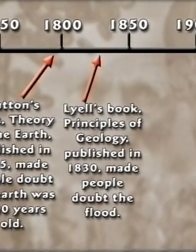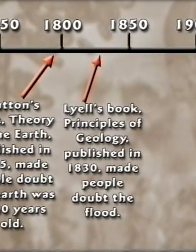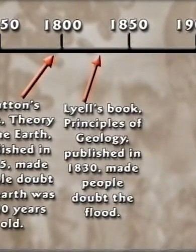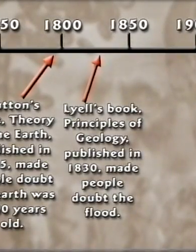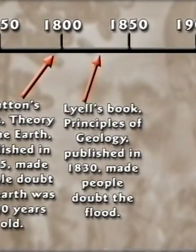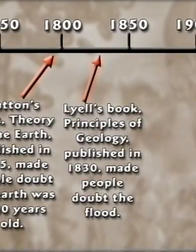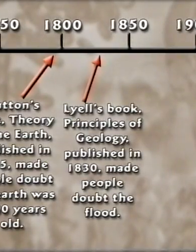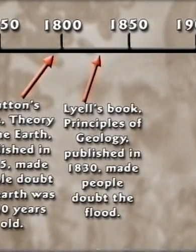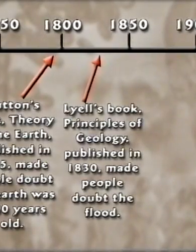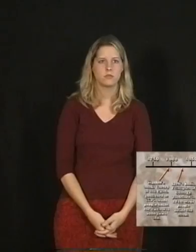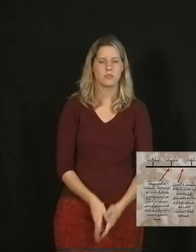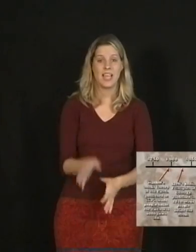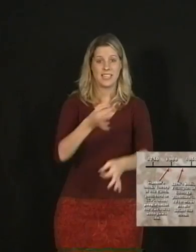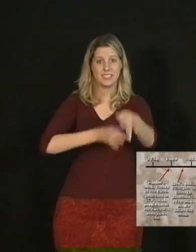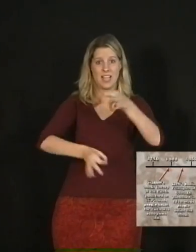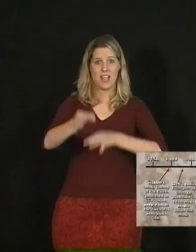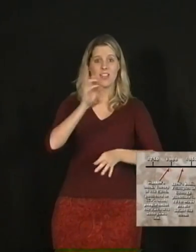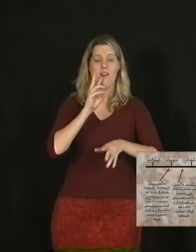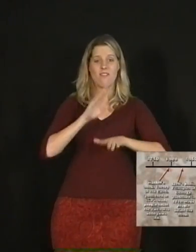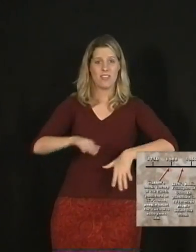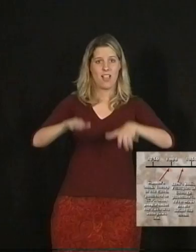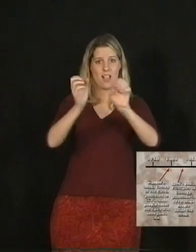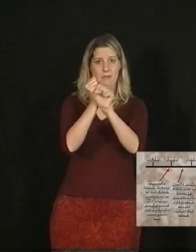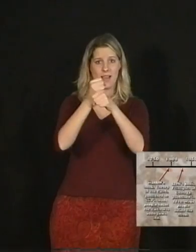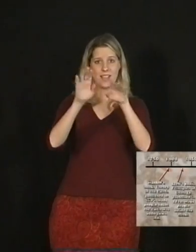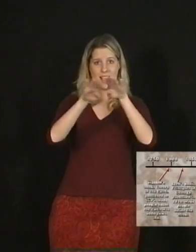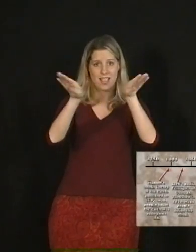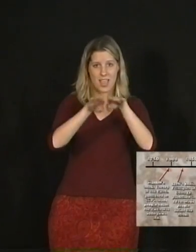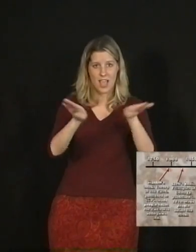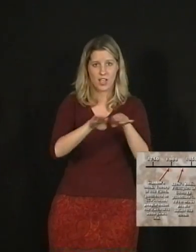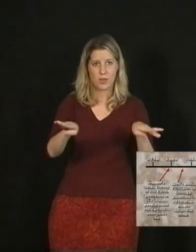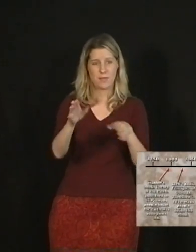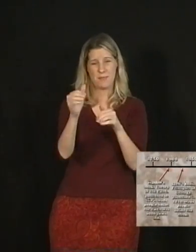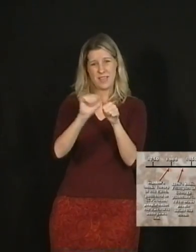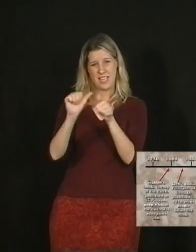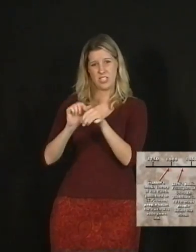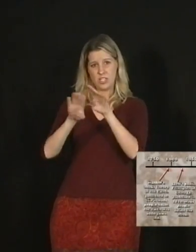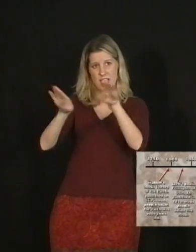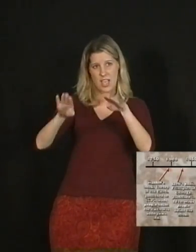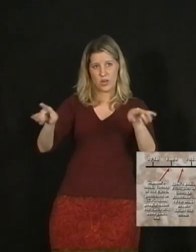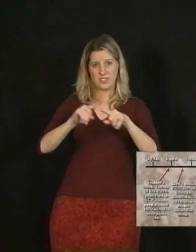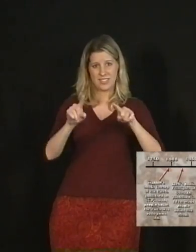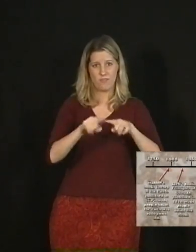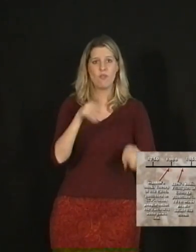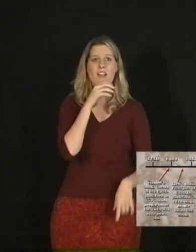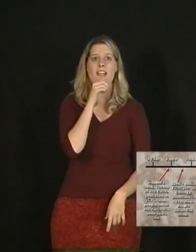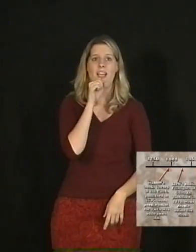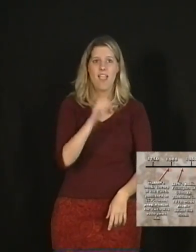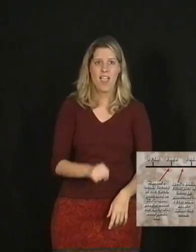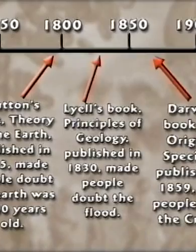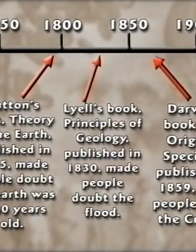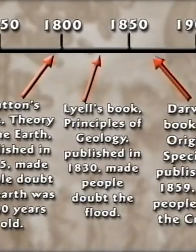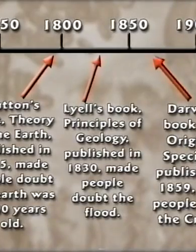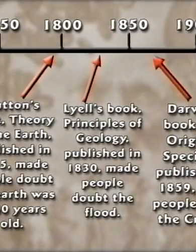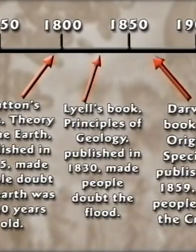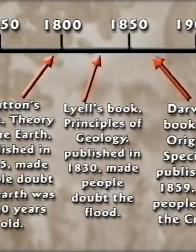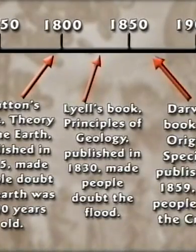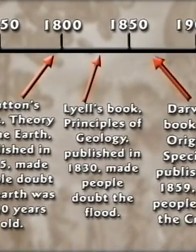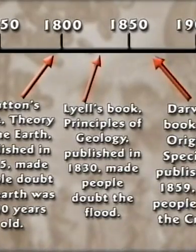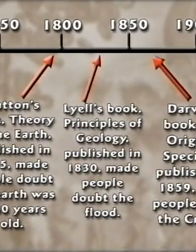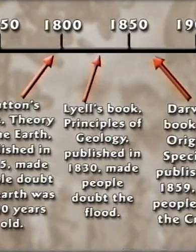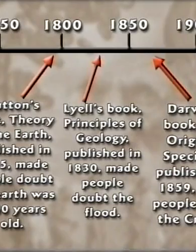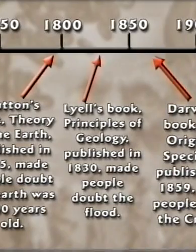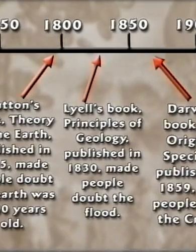flood. Because instead of the flood making all those layers, they said, oh, maybe each layer is a different age. And then along came Charlie Darwin, and people began to doubt